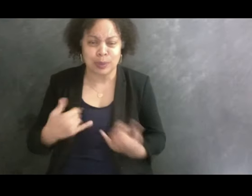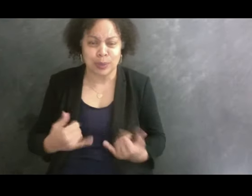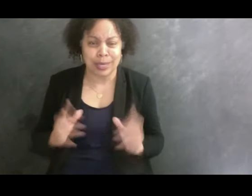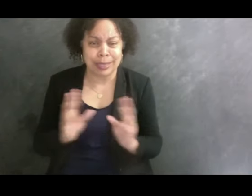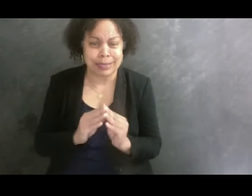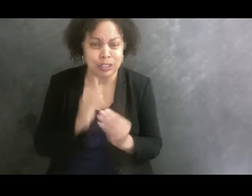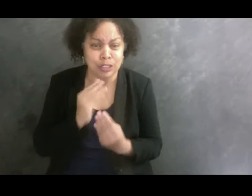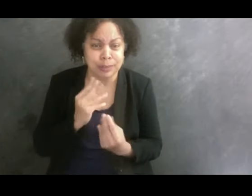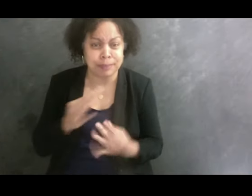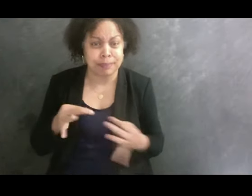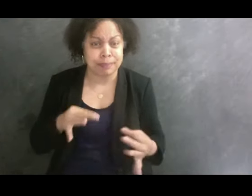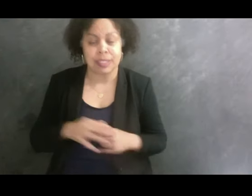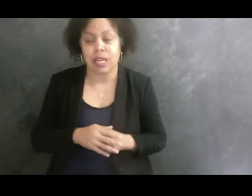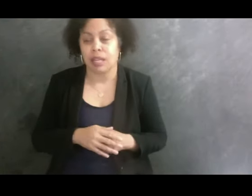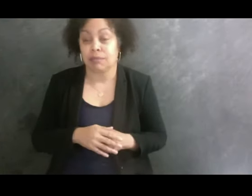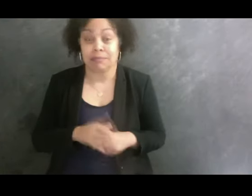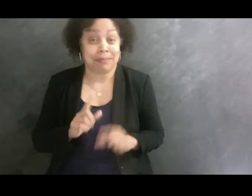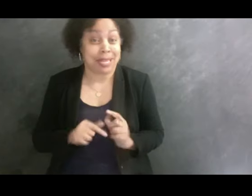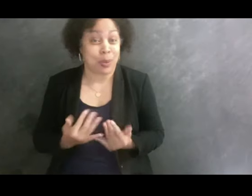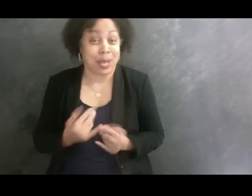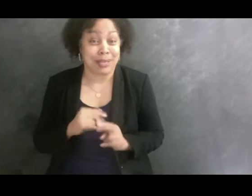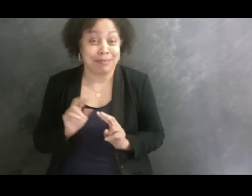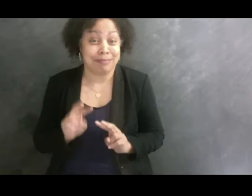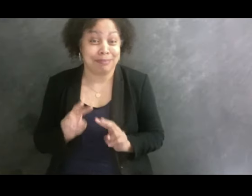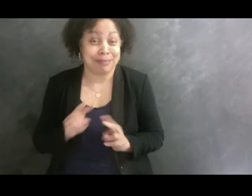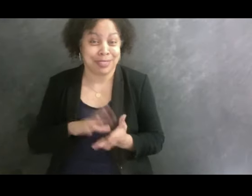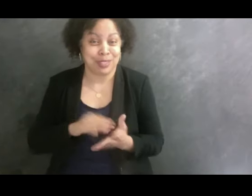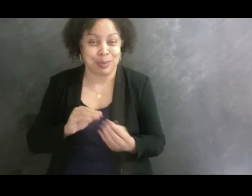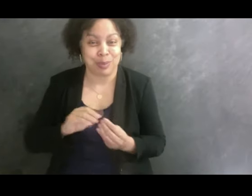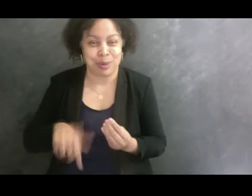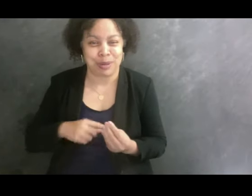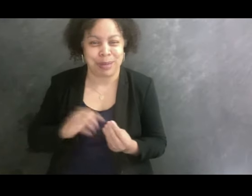today. And I can't wait to learn more about your